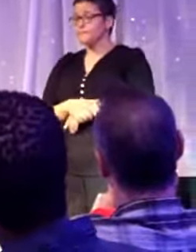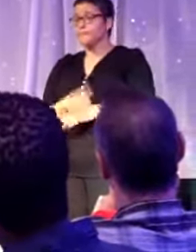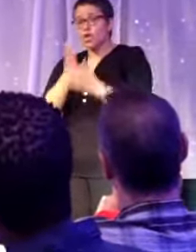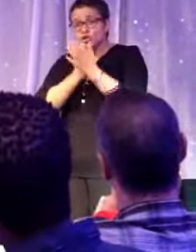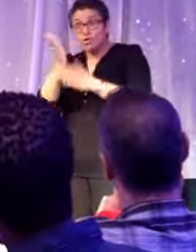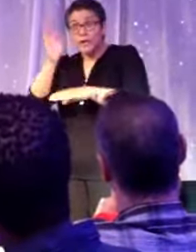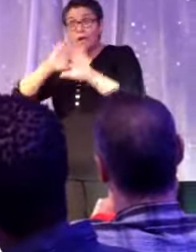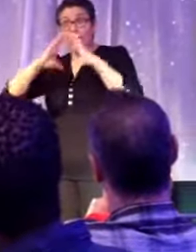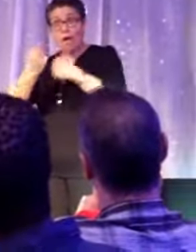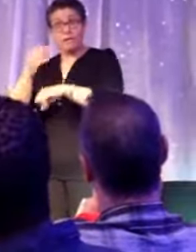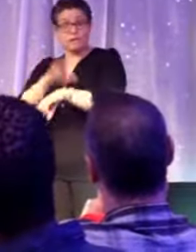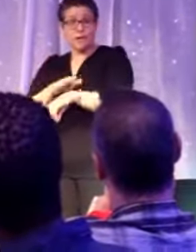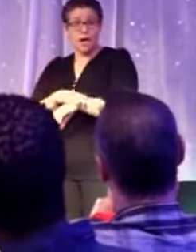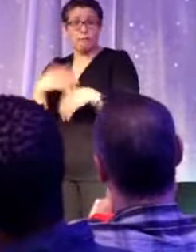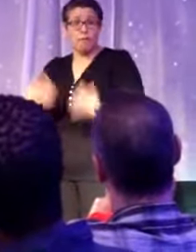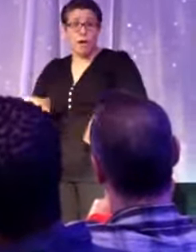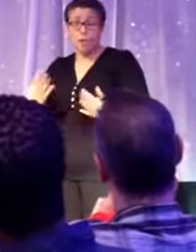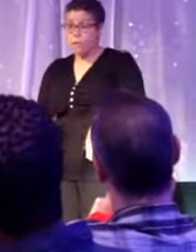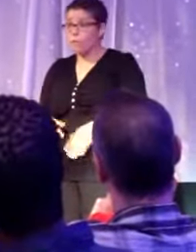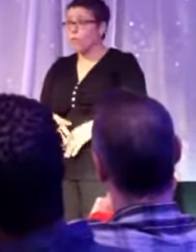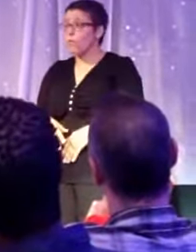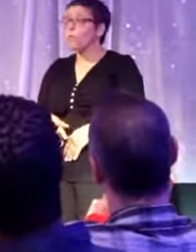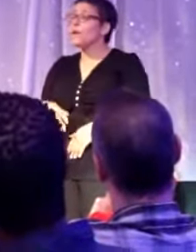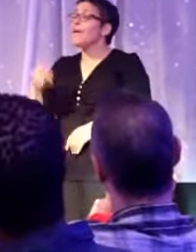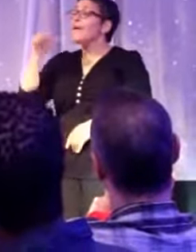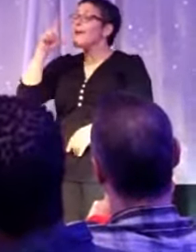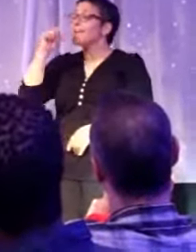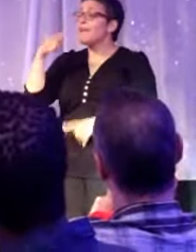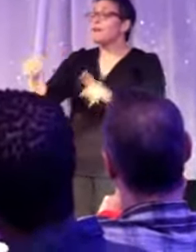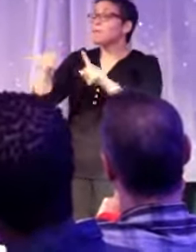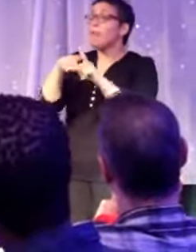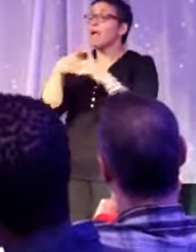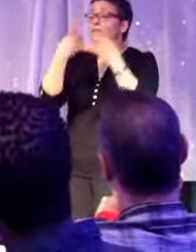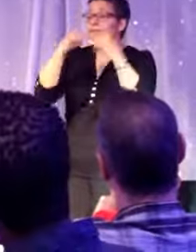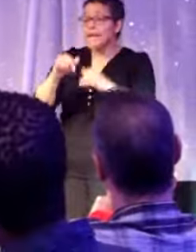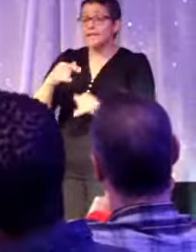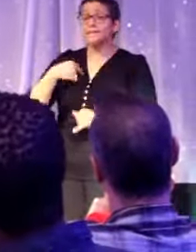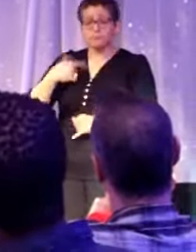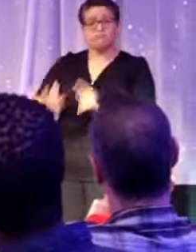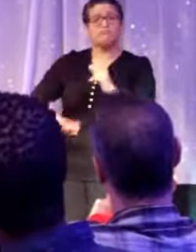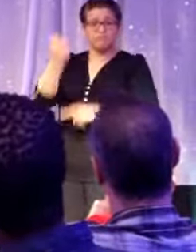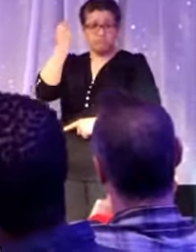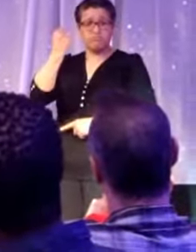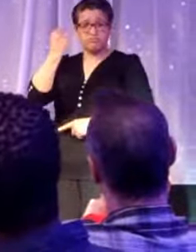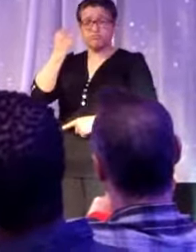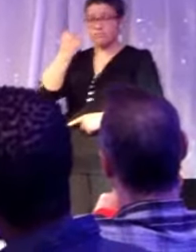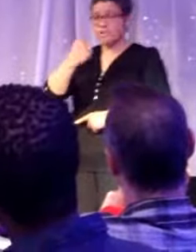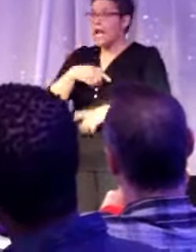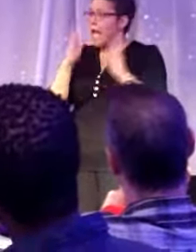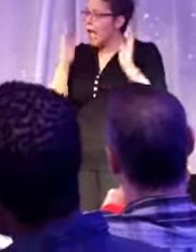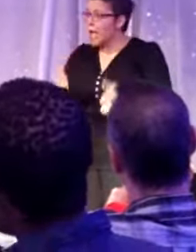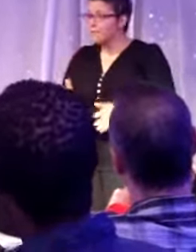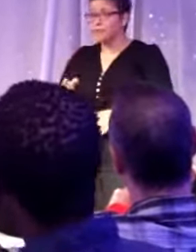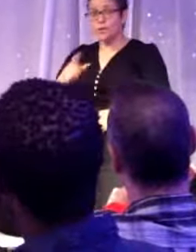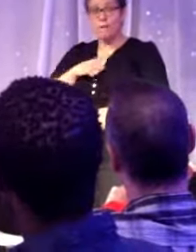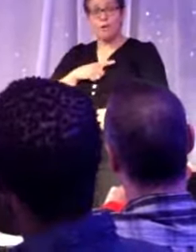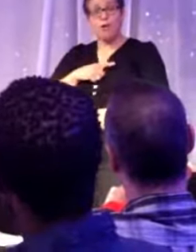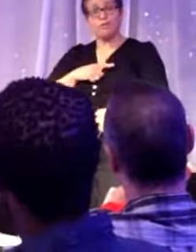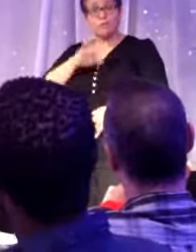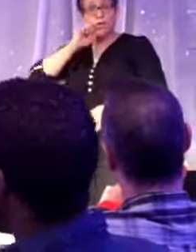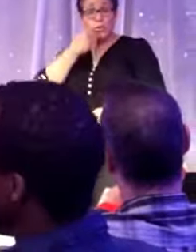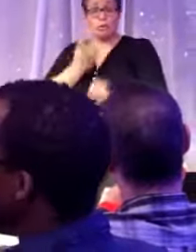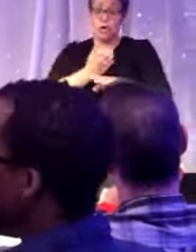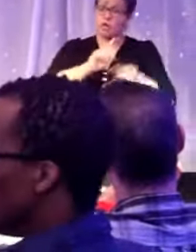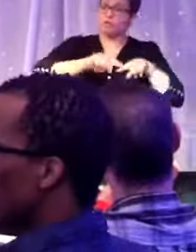class time. I got my A in the 11 plus. It simply was a must unless you wanted to rust in a dead end school treated like